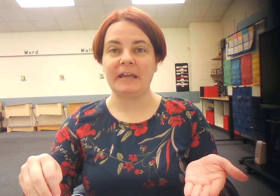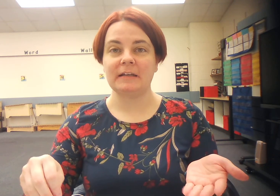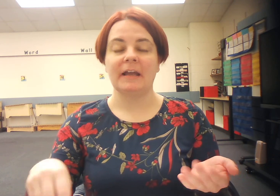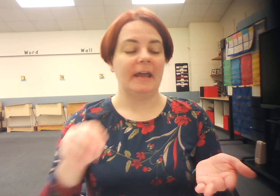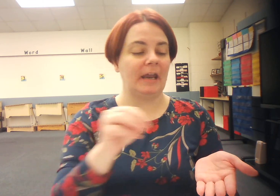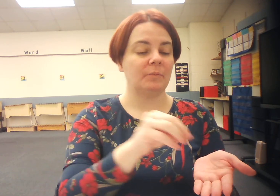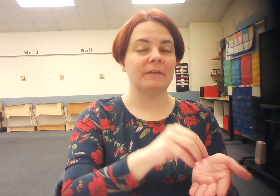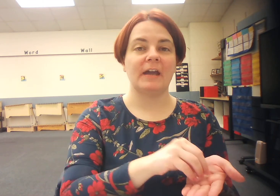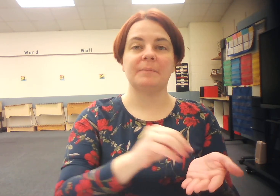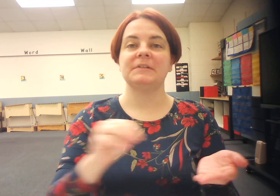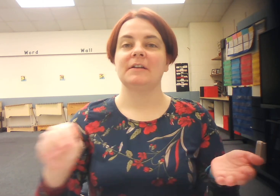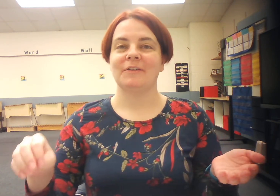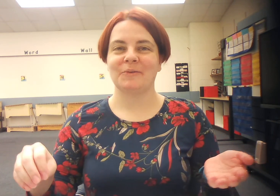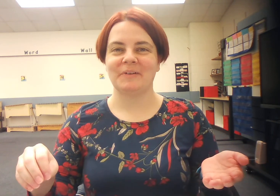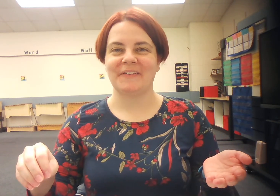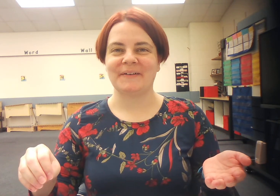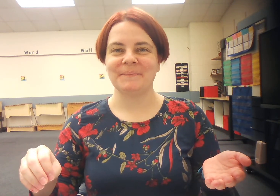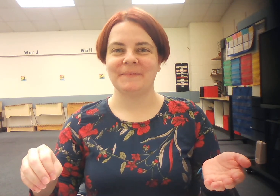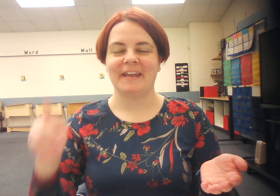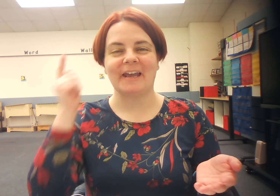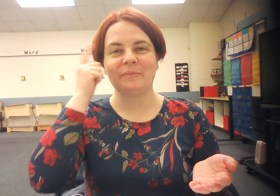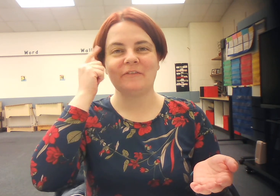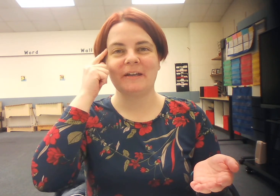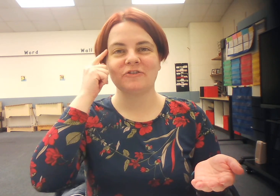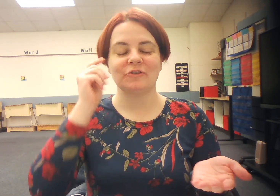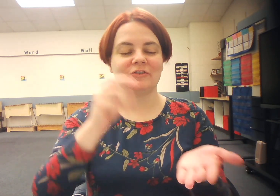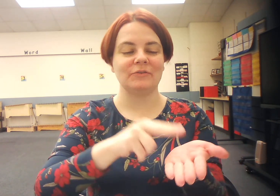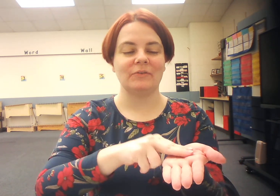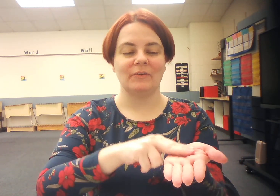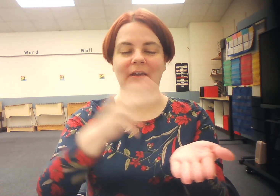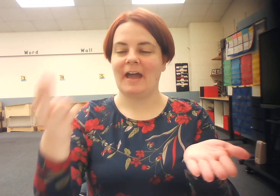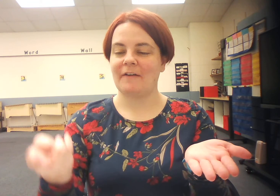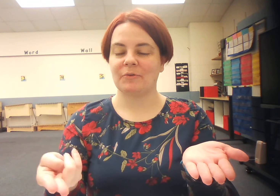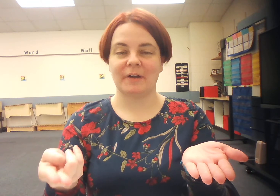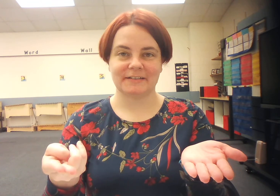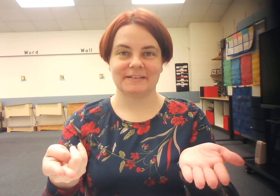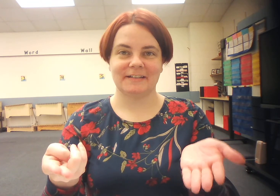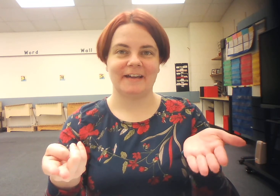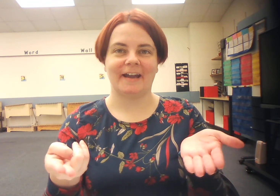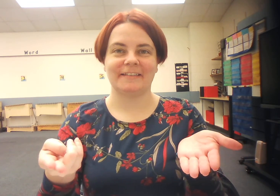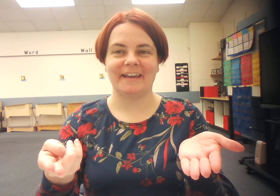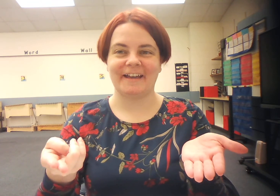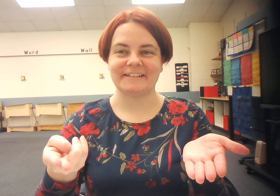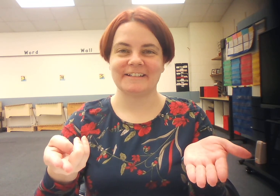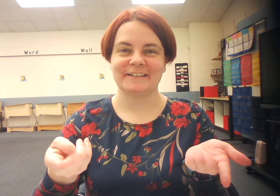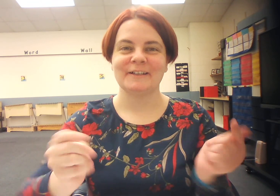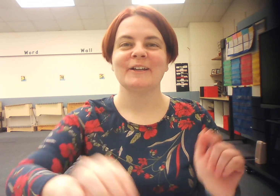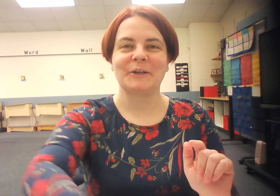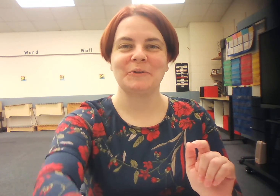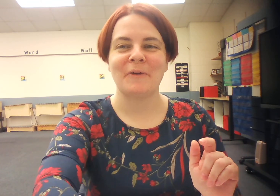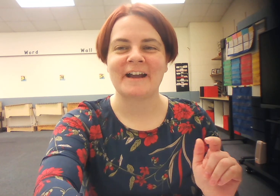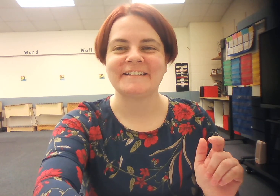and we've kept the rhythm and we've made sure to have a rest at the end good practicing